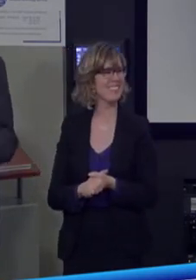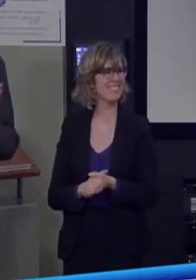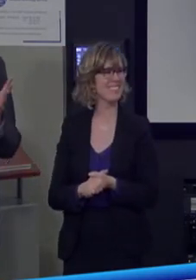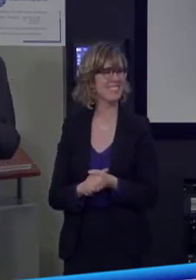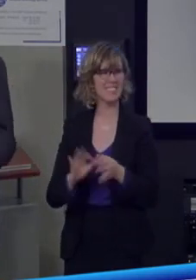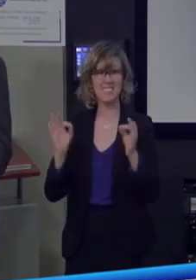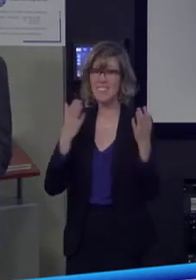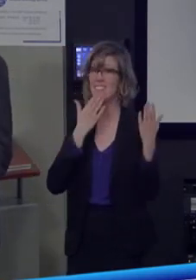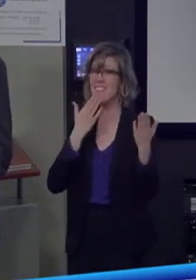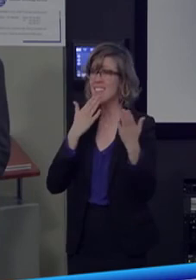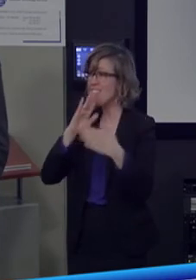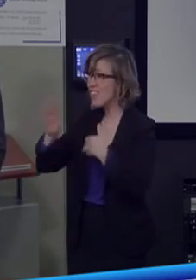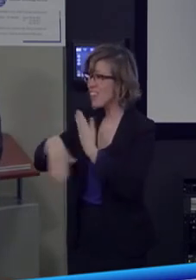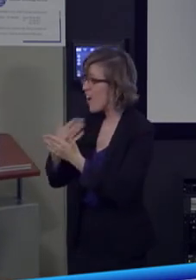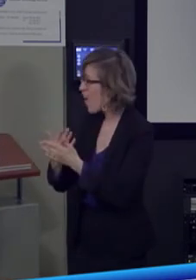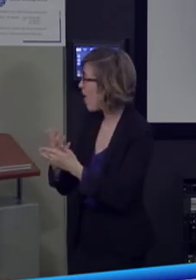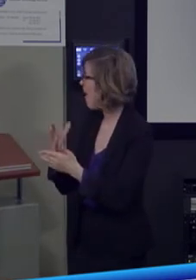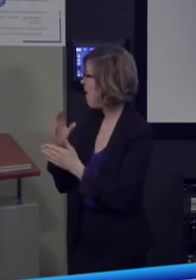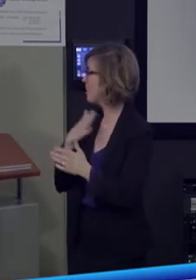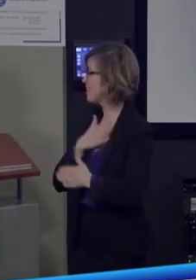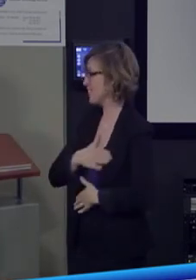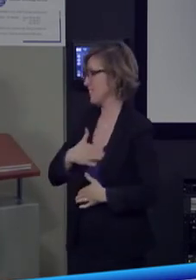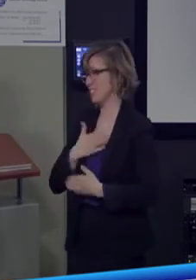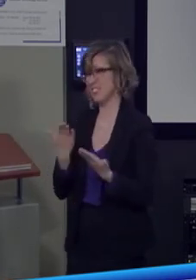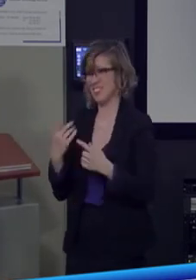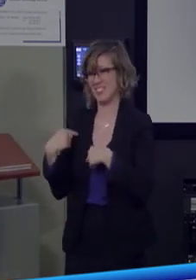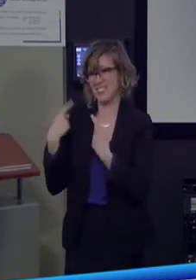Thank you, everybody, and it's just been great being here.